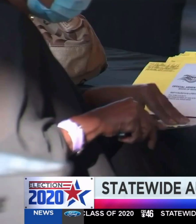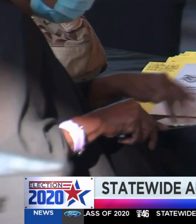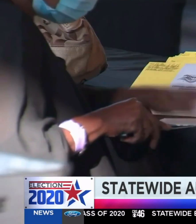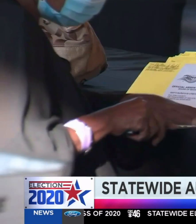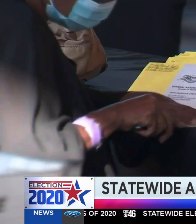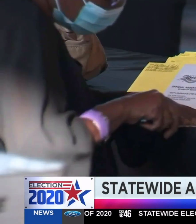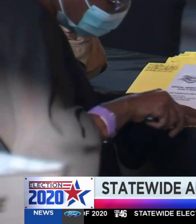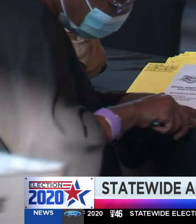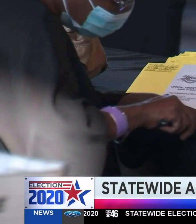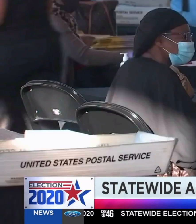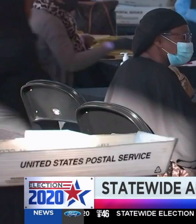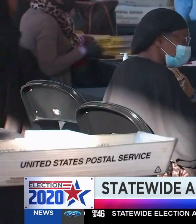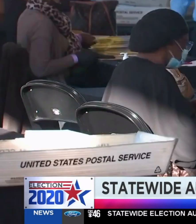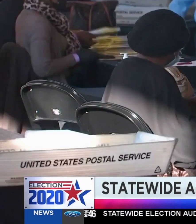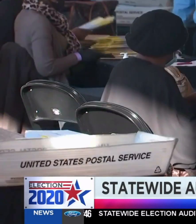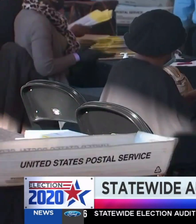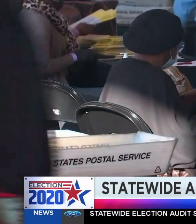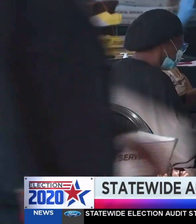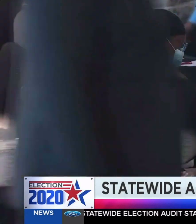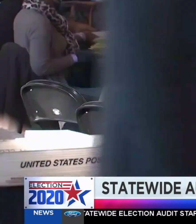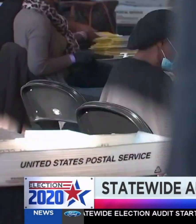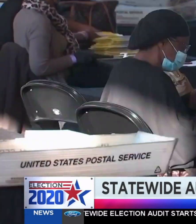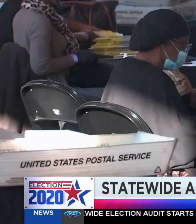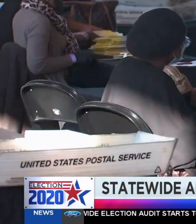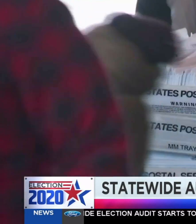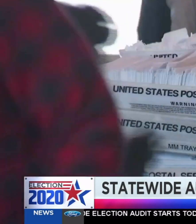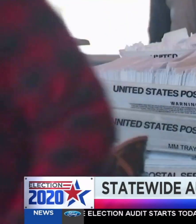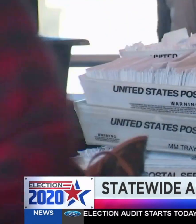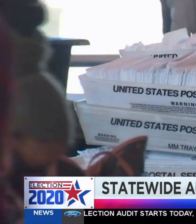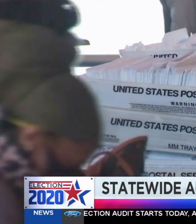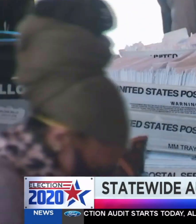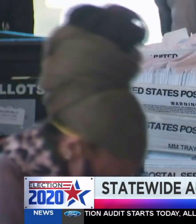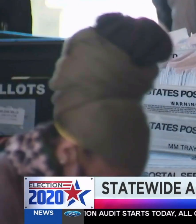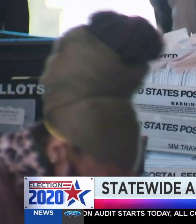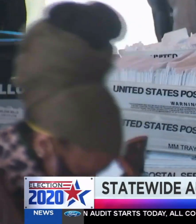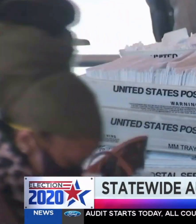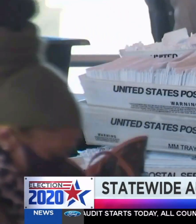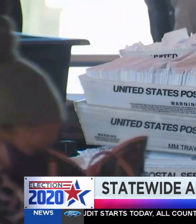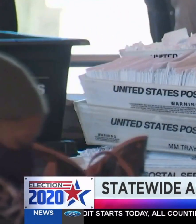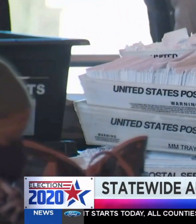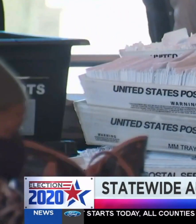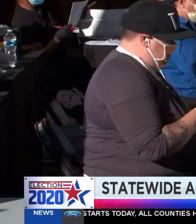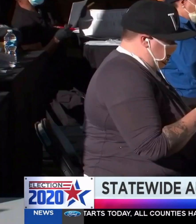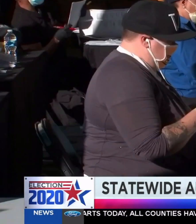elections in all 159 Georgia counties. They will review batches of